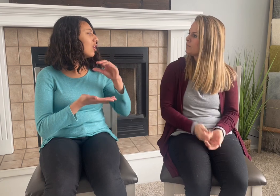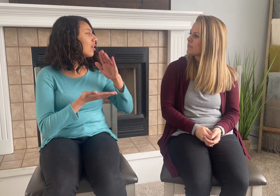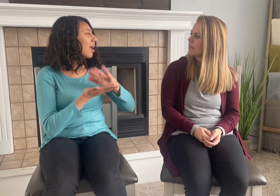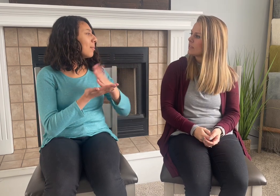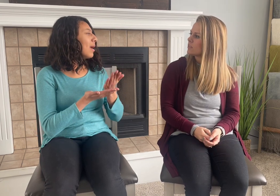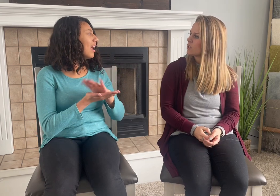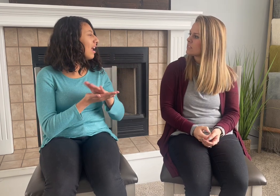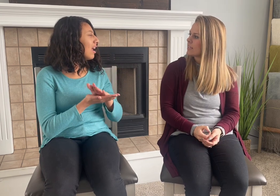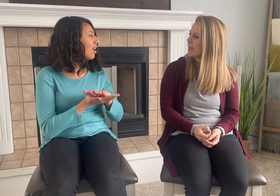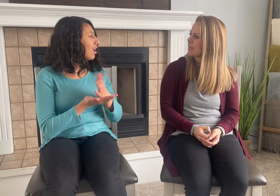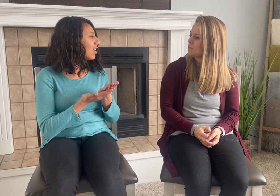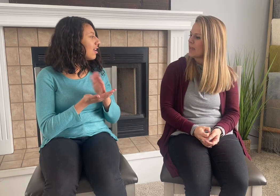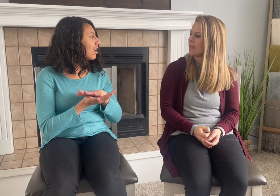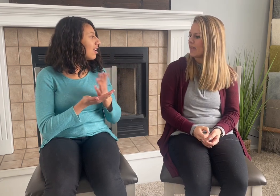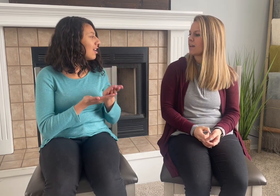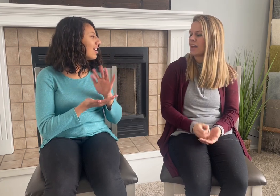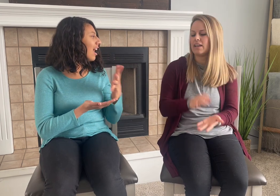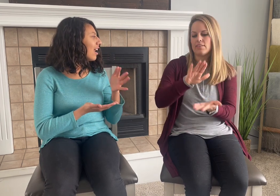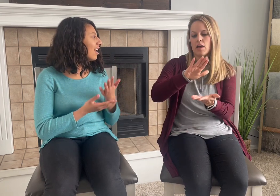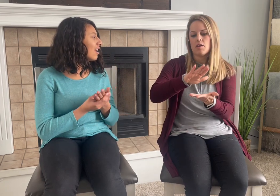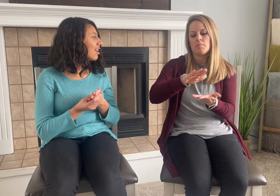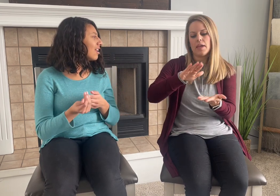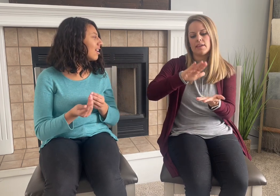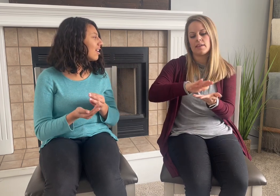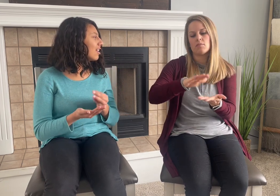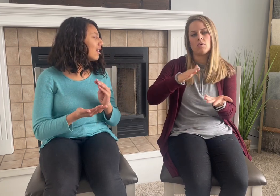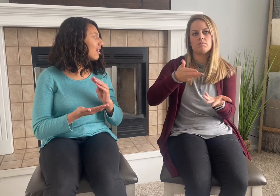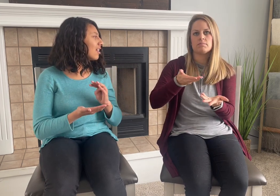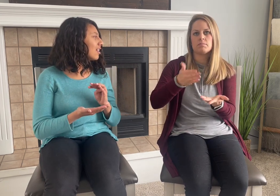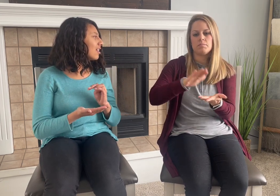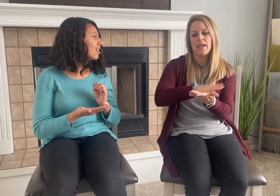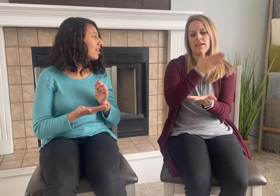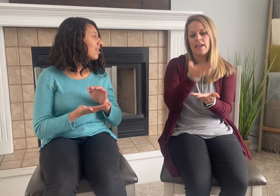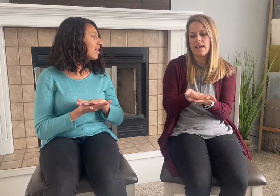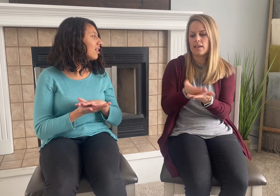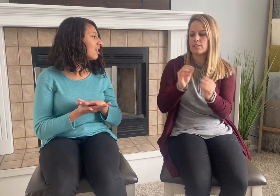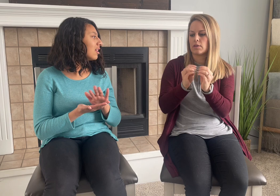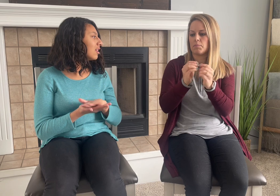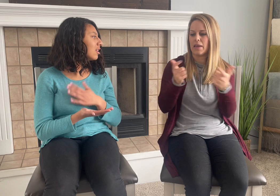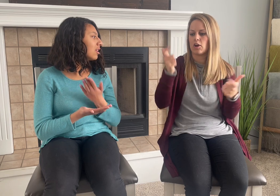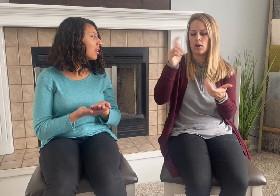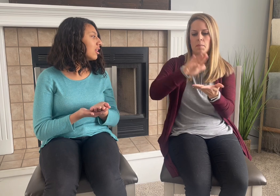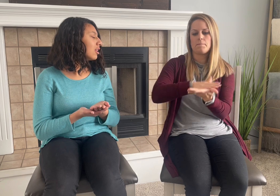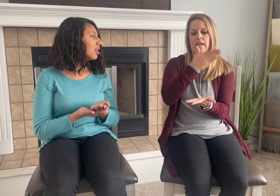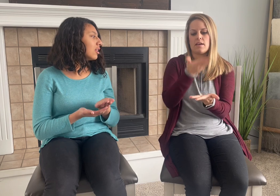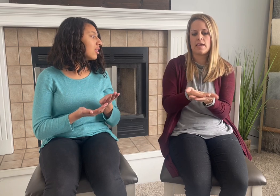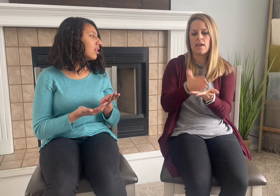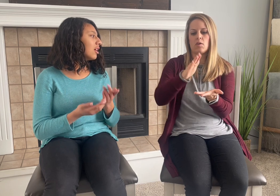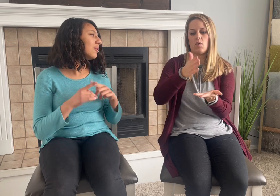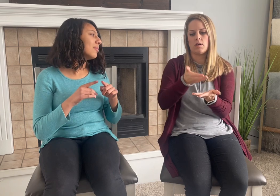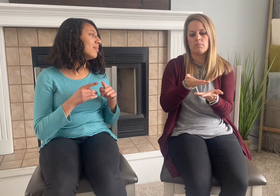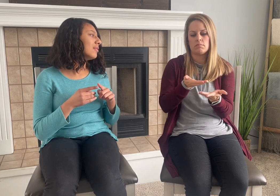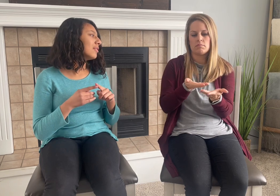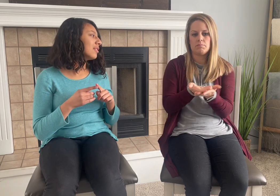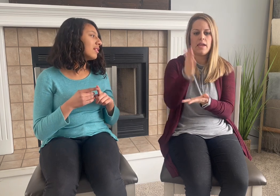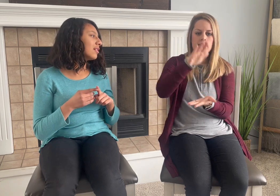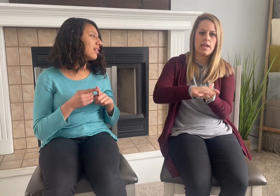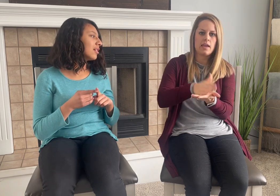It looks like pancake. Kind of. Yeah. Well, pancake is like bigger pancake or pancake.